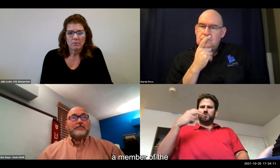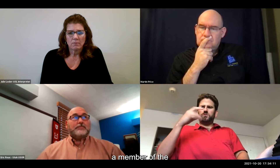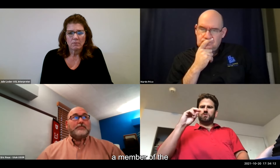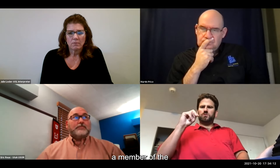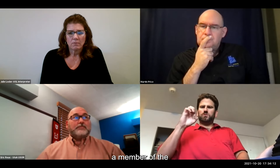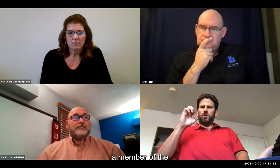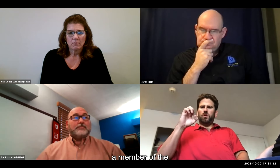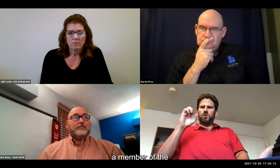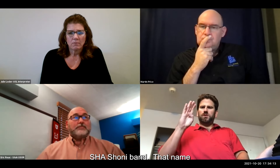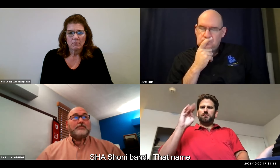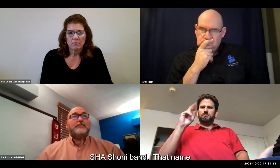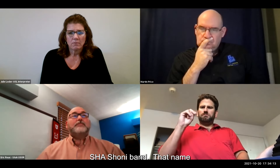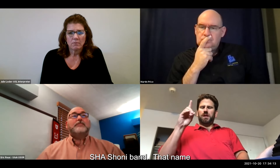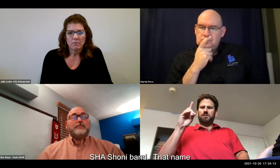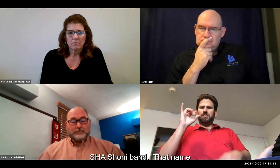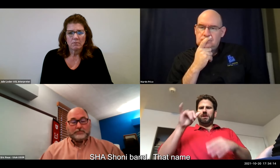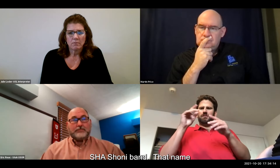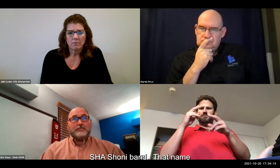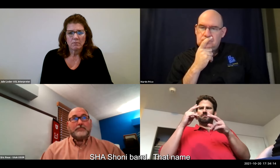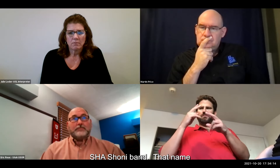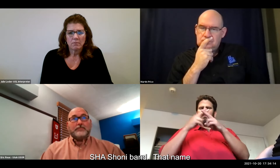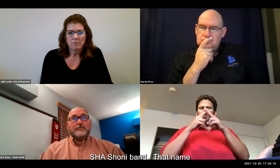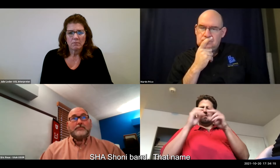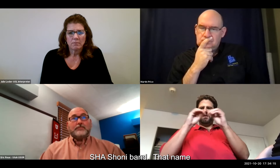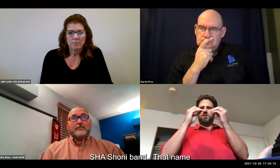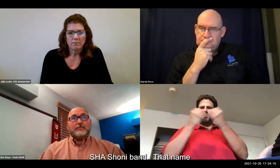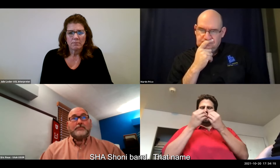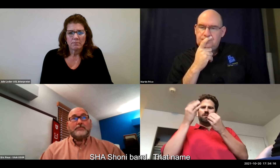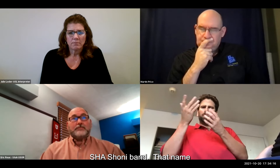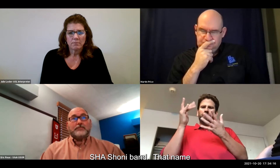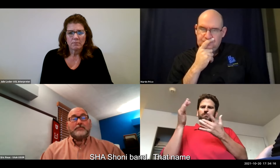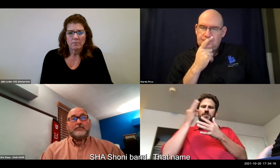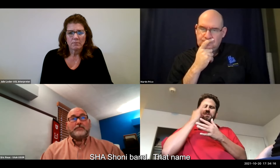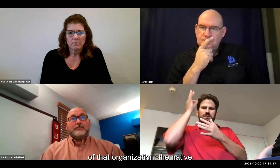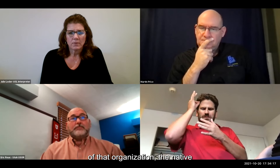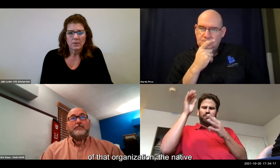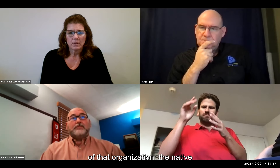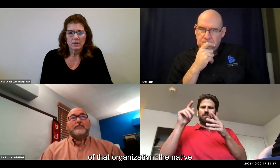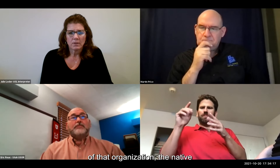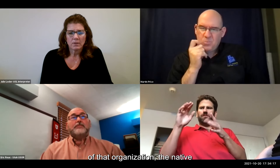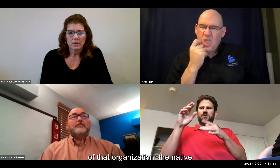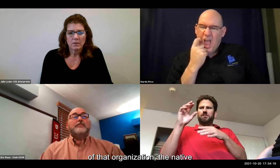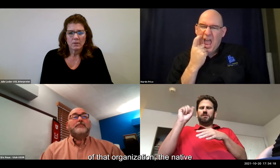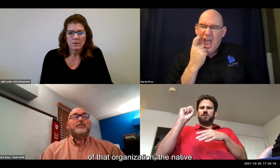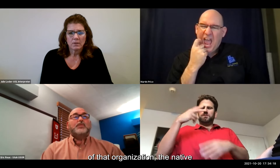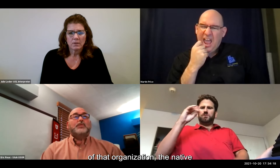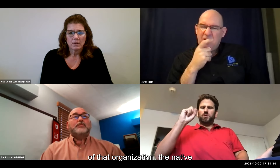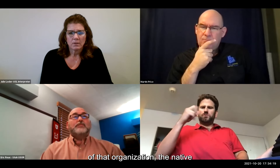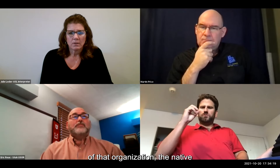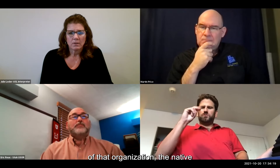Shoshone band. that name of that